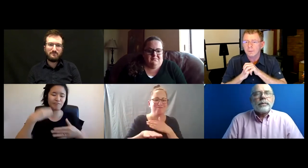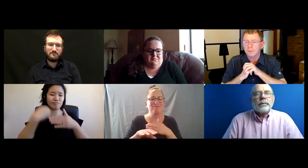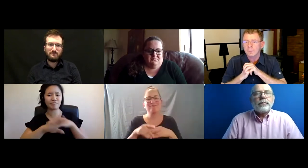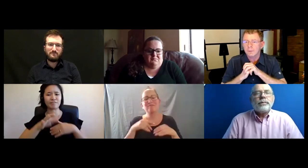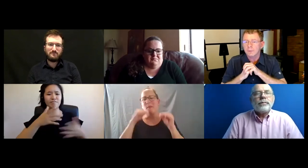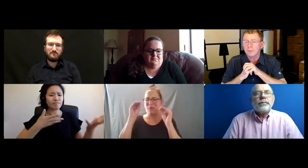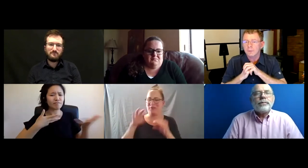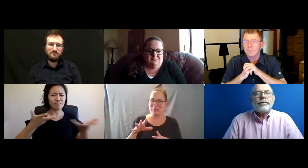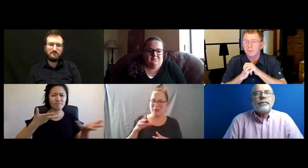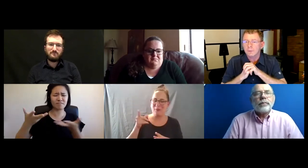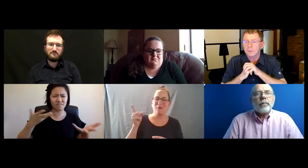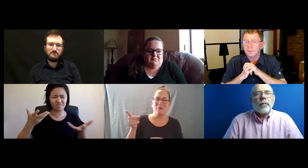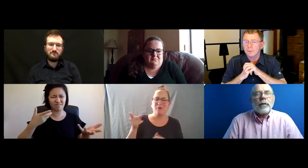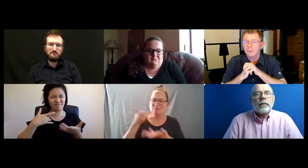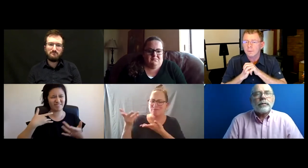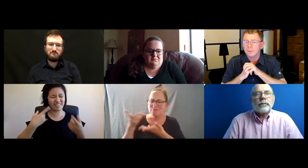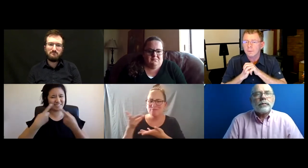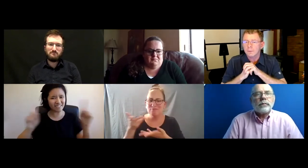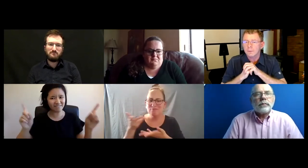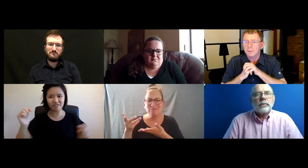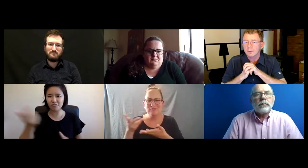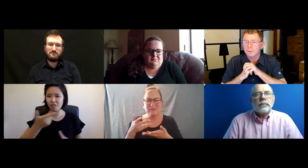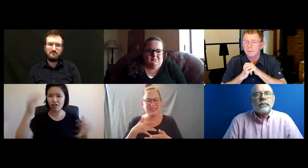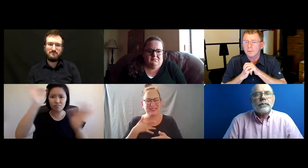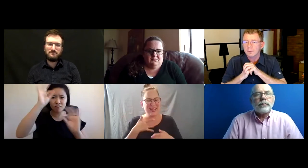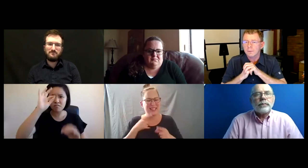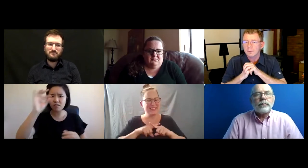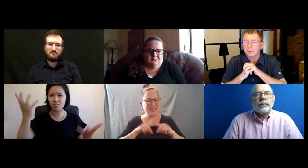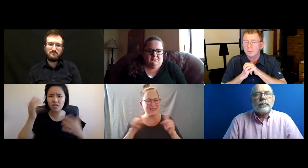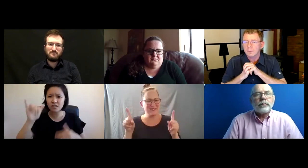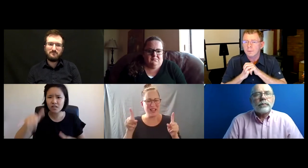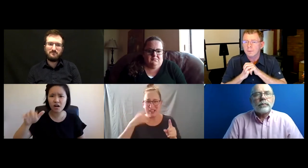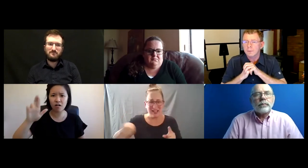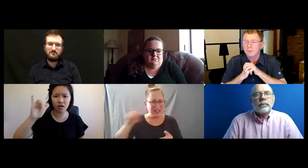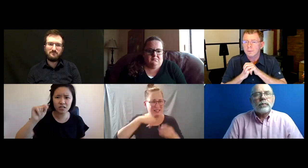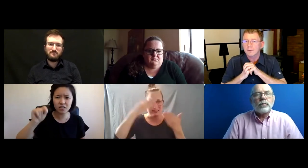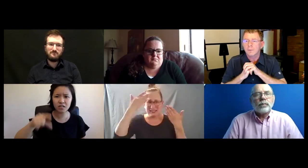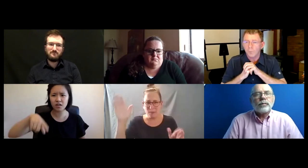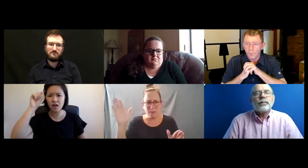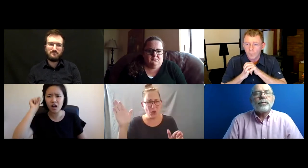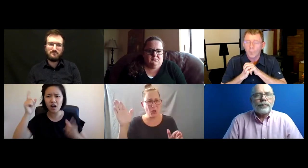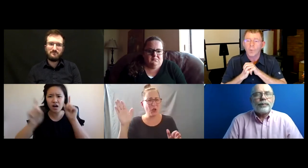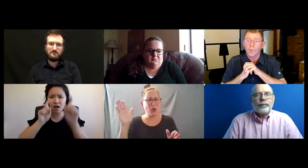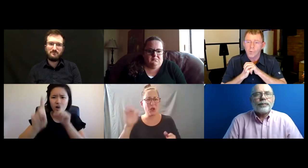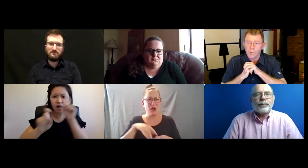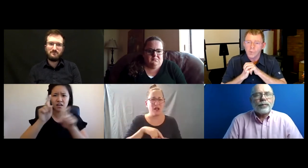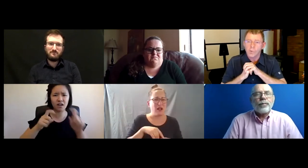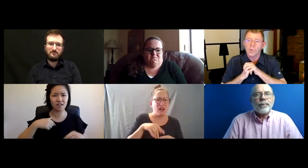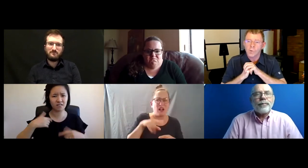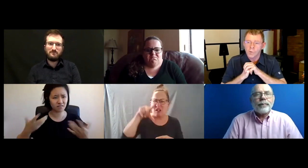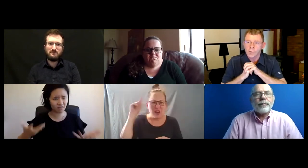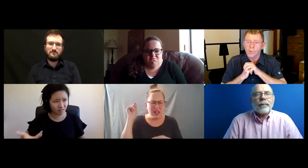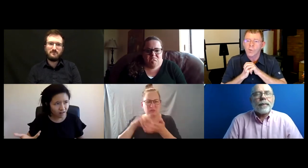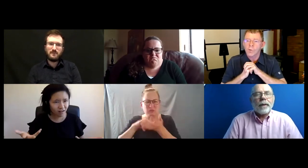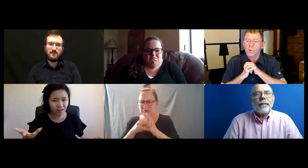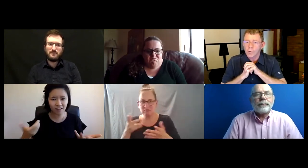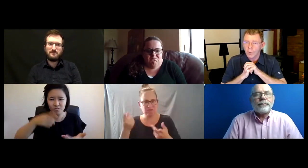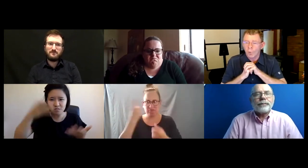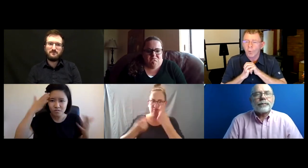States. When I was working as a supply teacher, I noticed that a lot of the students didn't know about RIT, they didn't